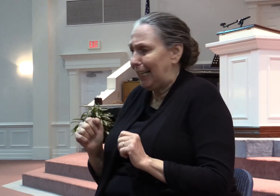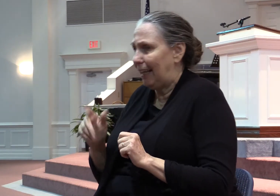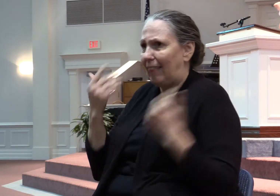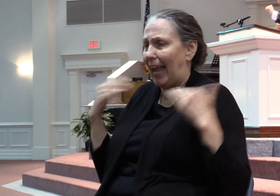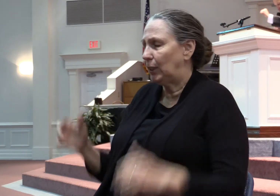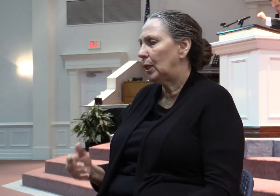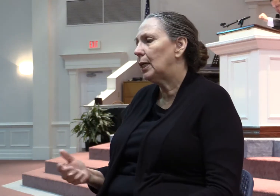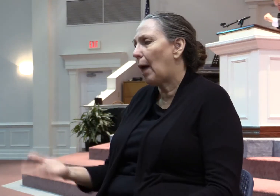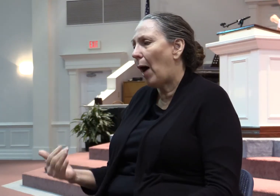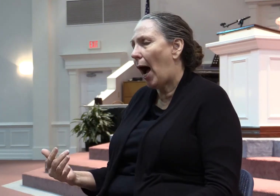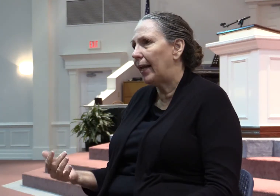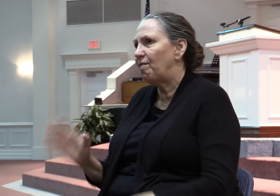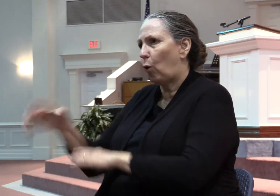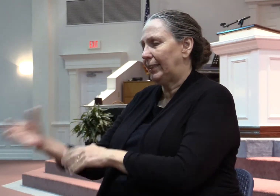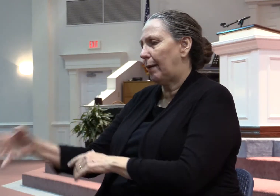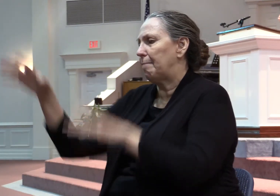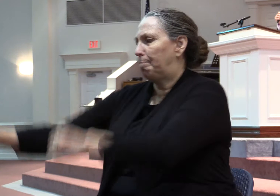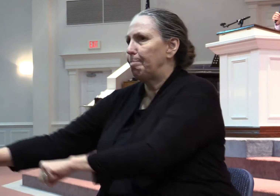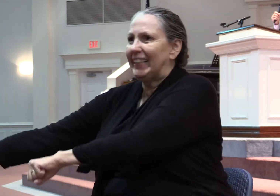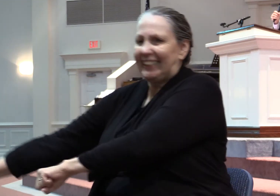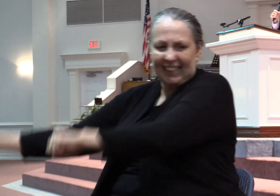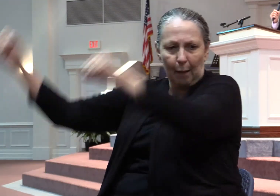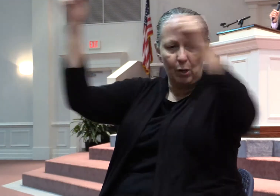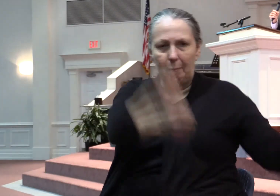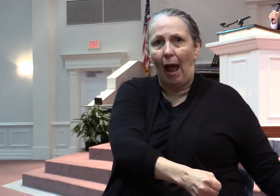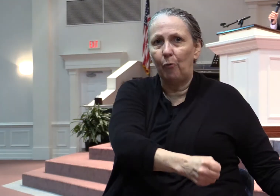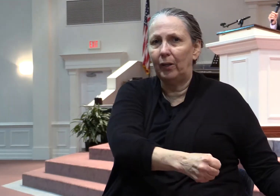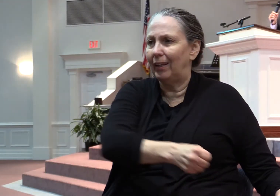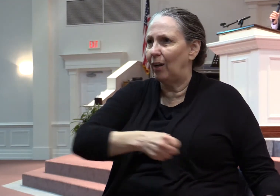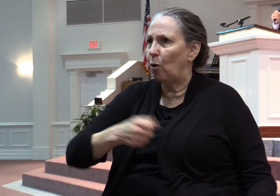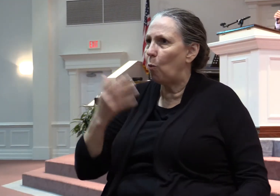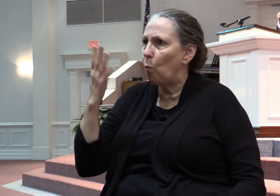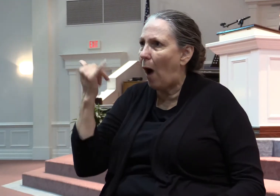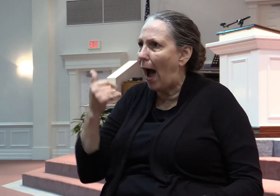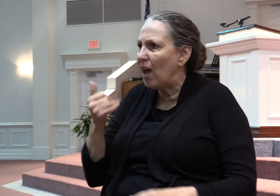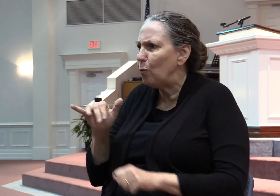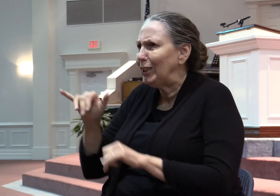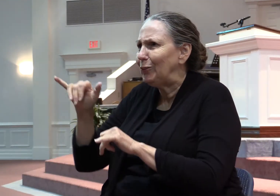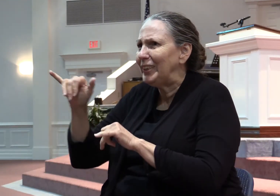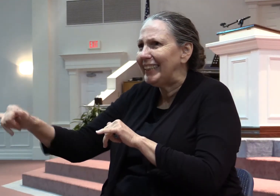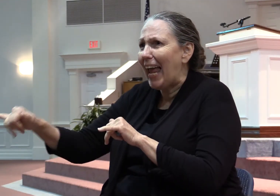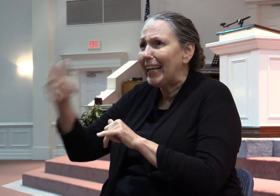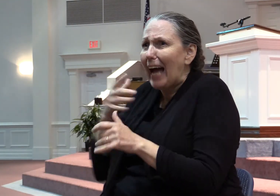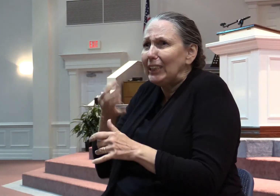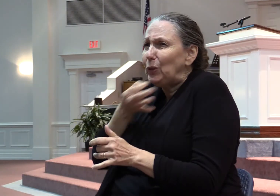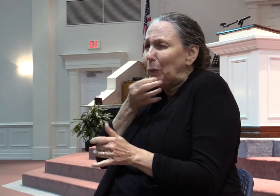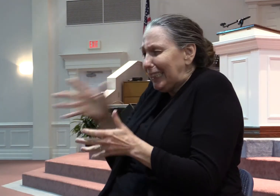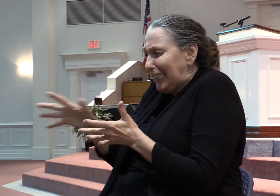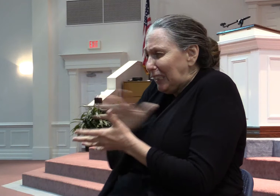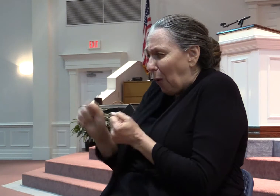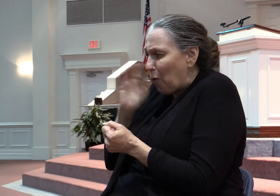had to forcibly remove him from his place. Why in the world would you linger in a place that God's getting ready to destroy?